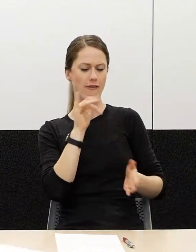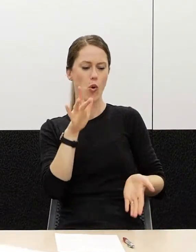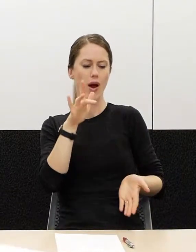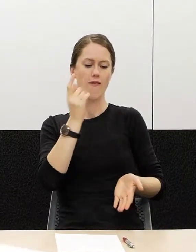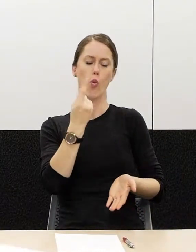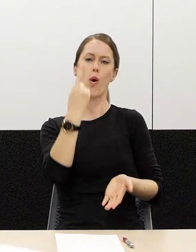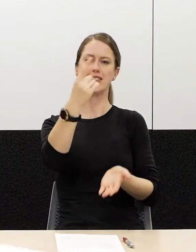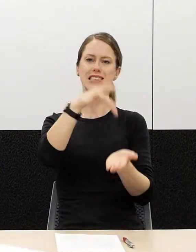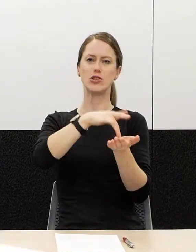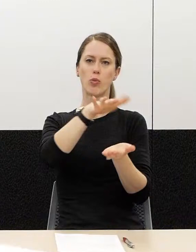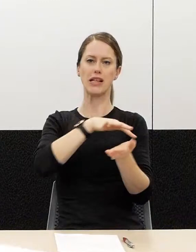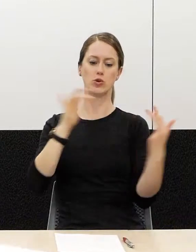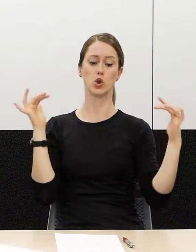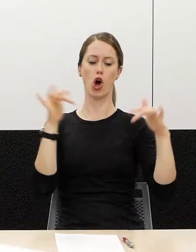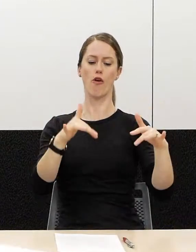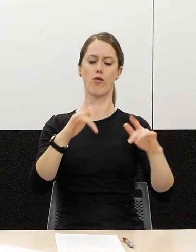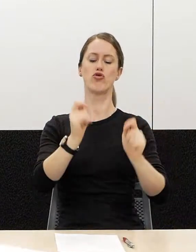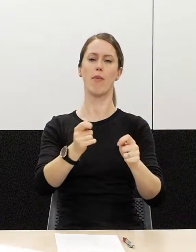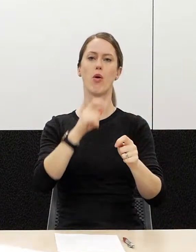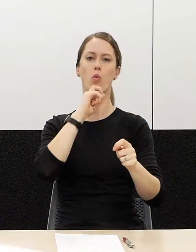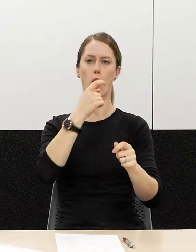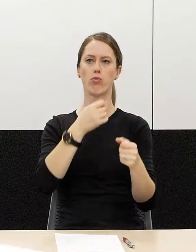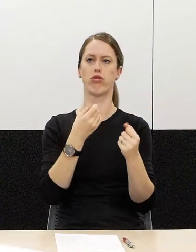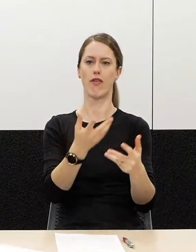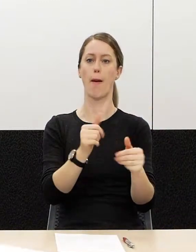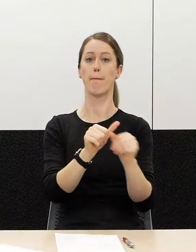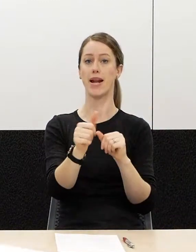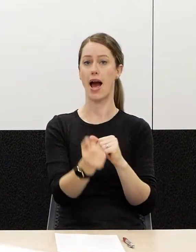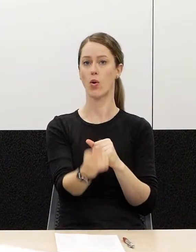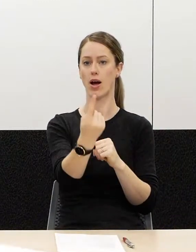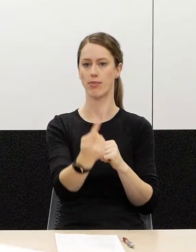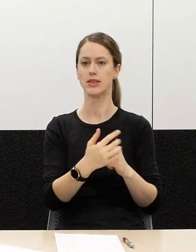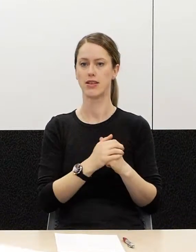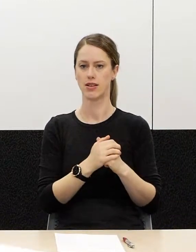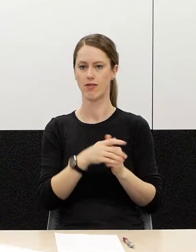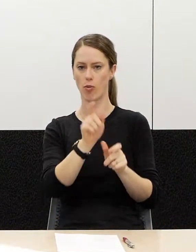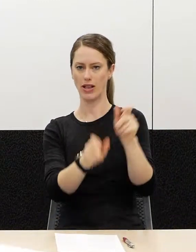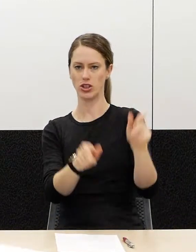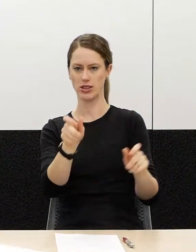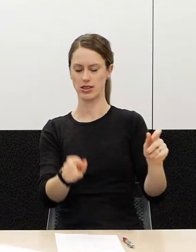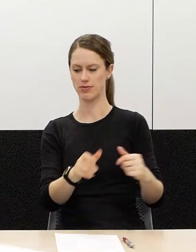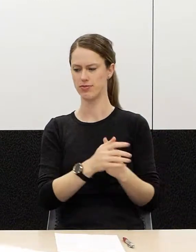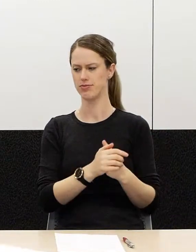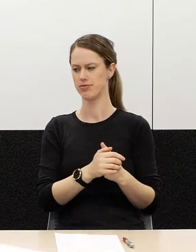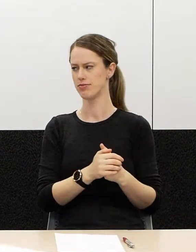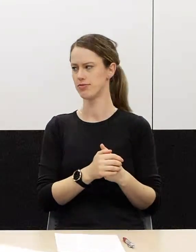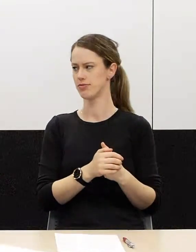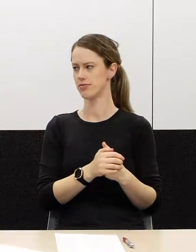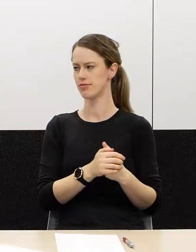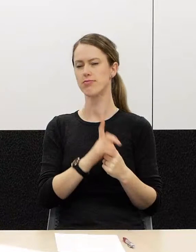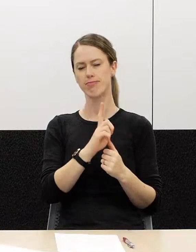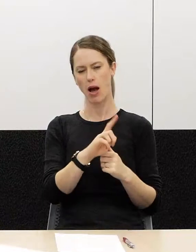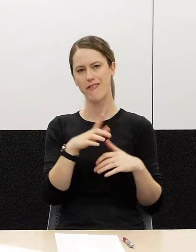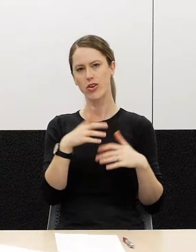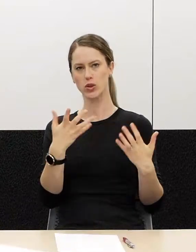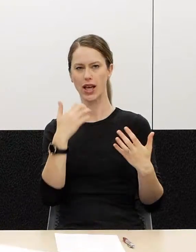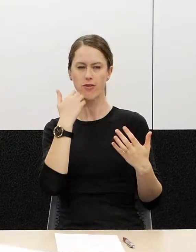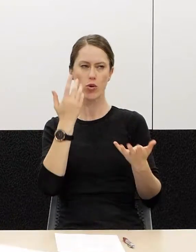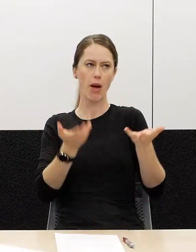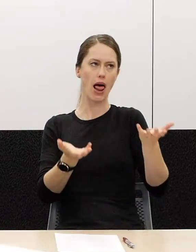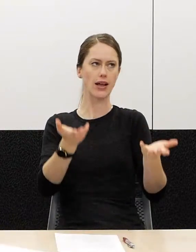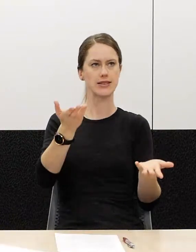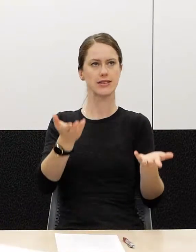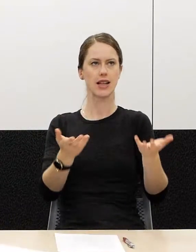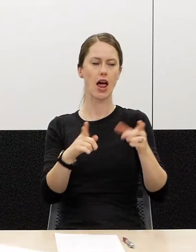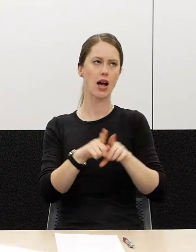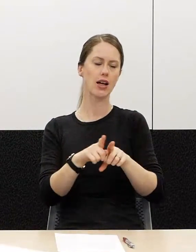centralised treatment is likely to result in better outcomes for patients. But of course, all of this always has to be